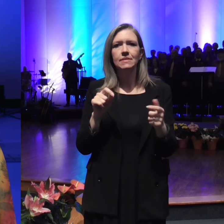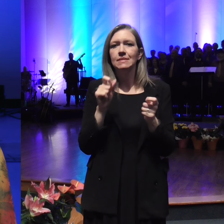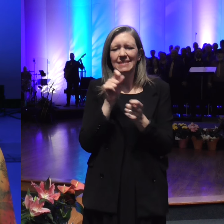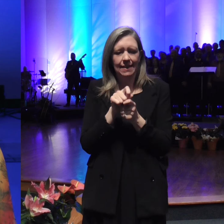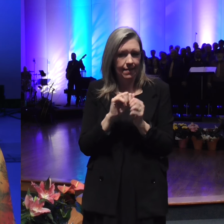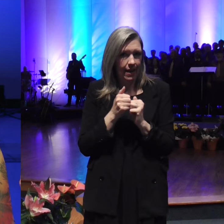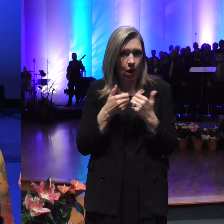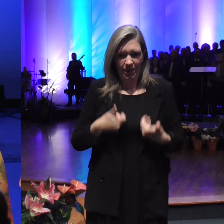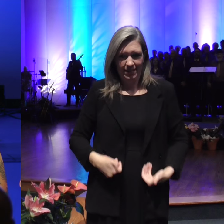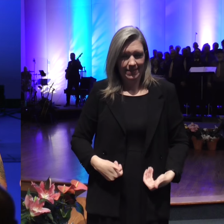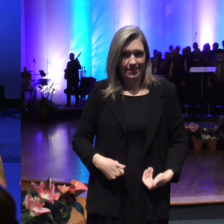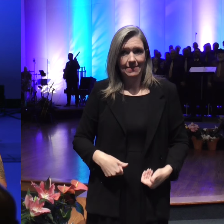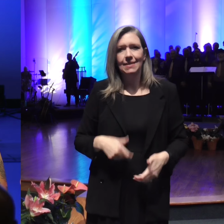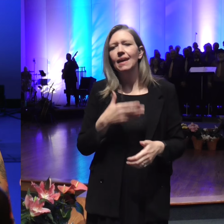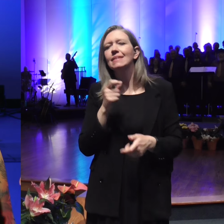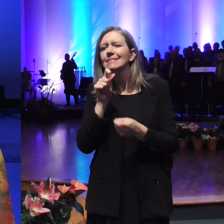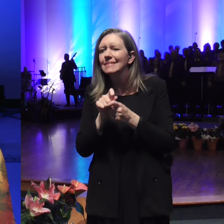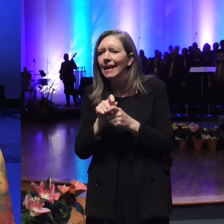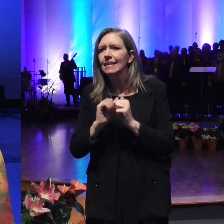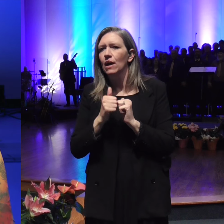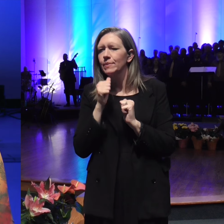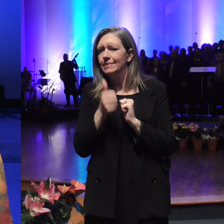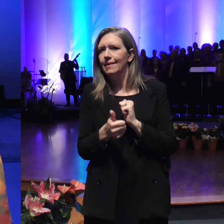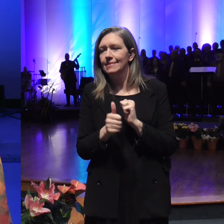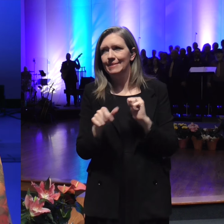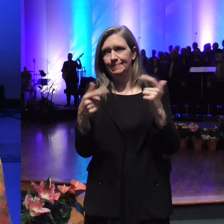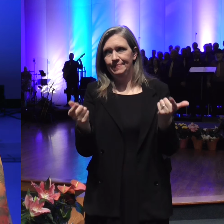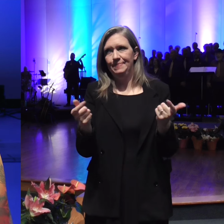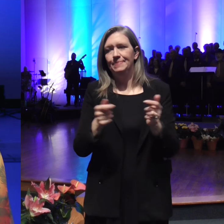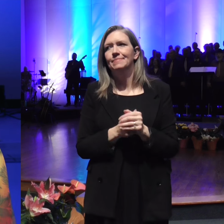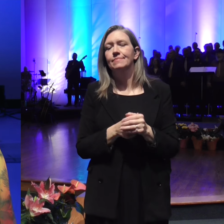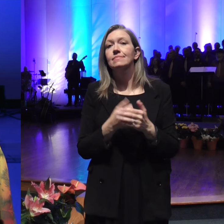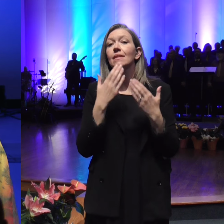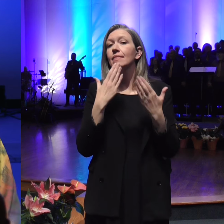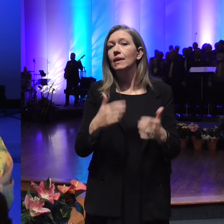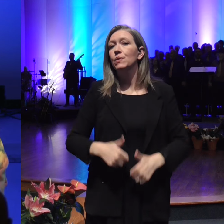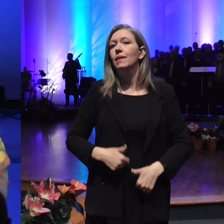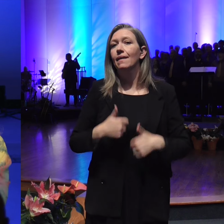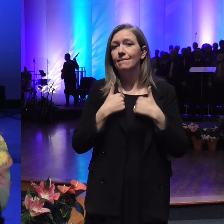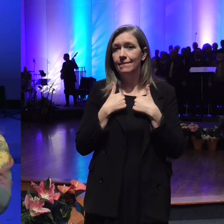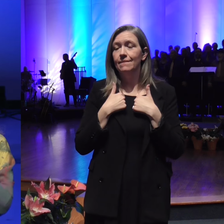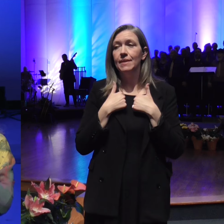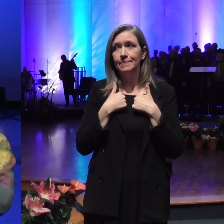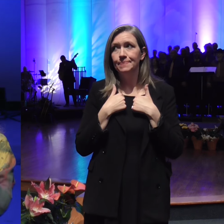that it is, and just the way that it is not. Thank you, life.